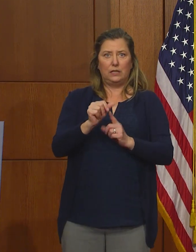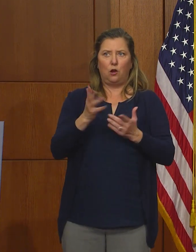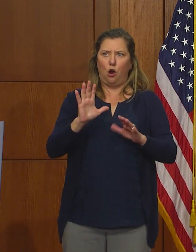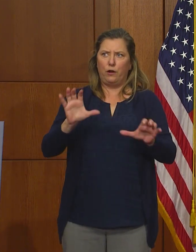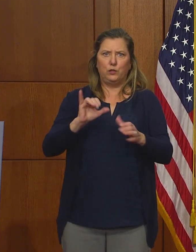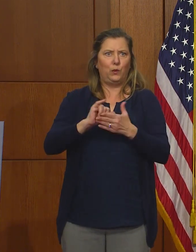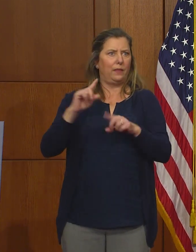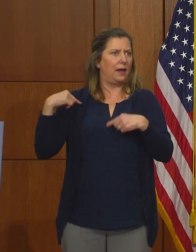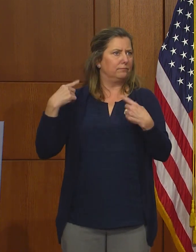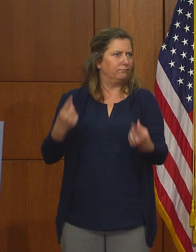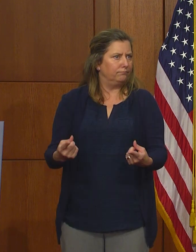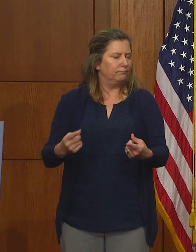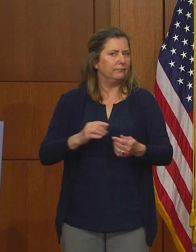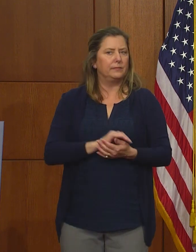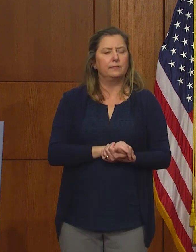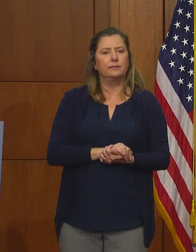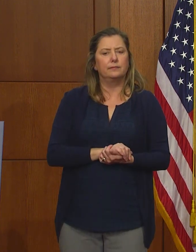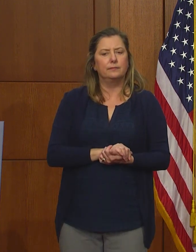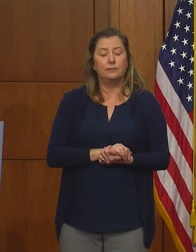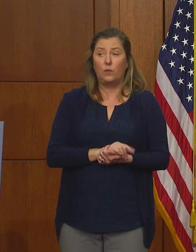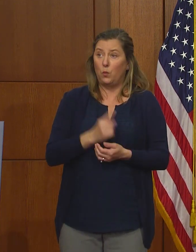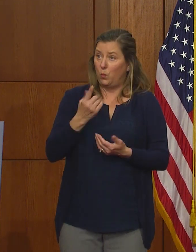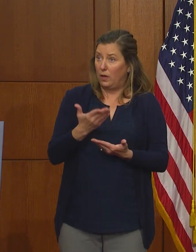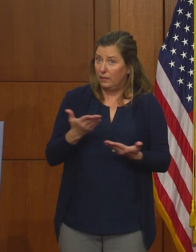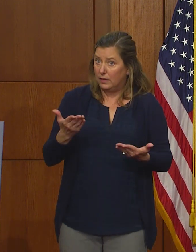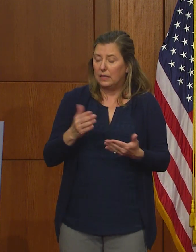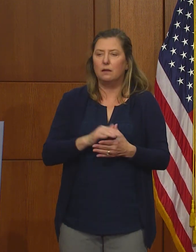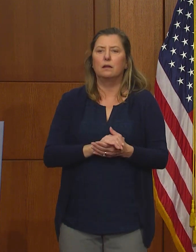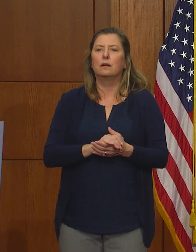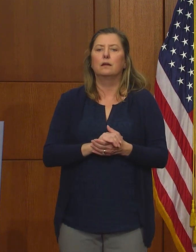in place. And one of those is that Virginia did